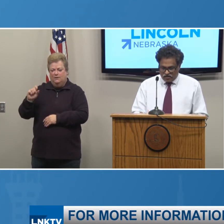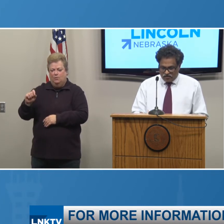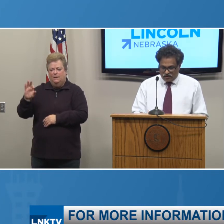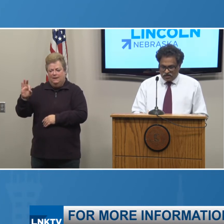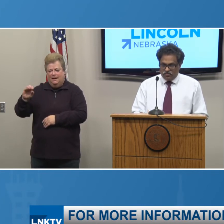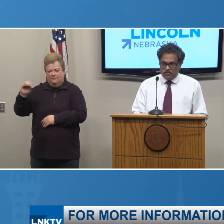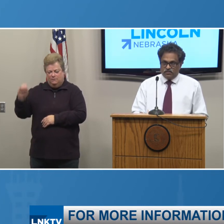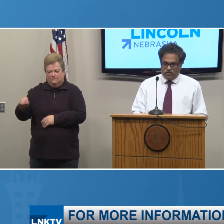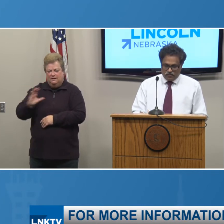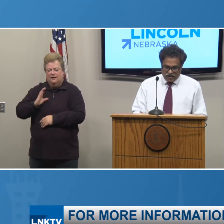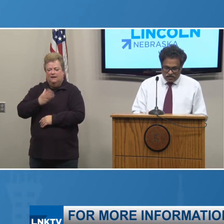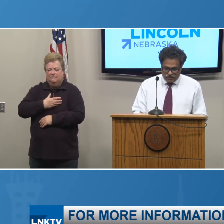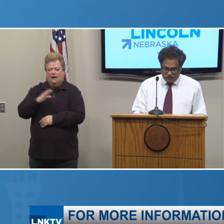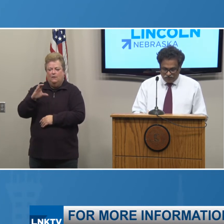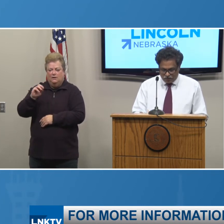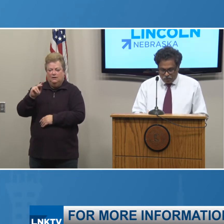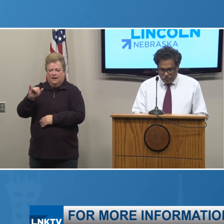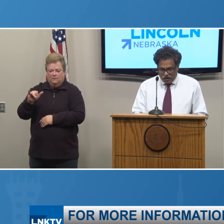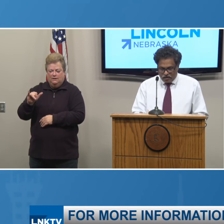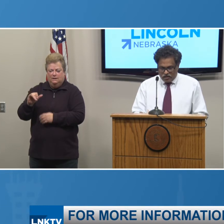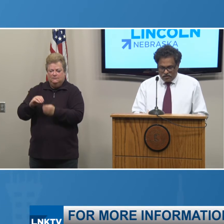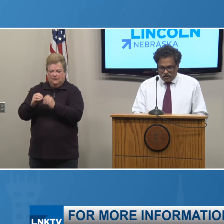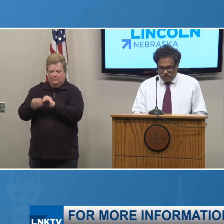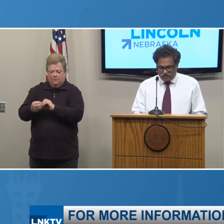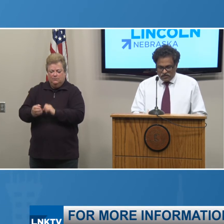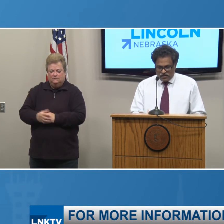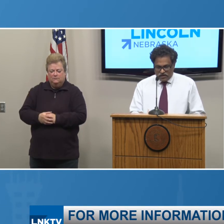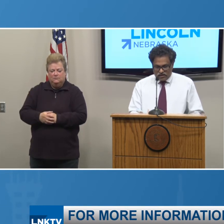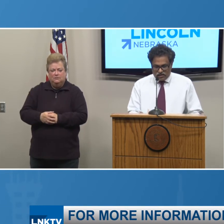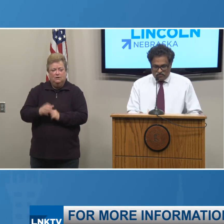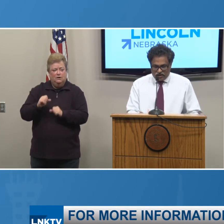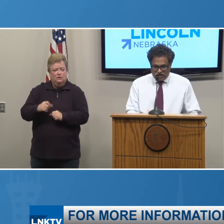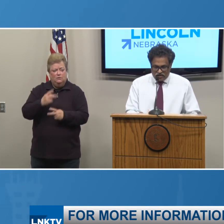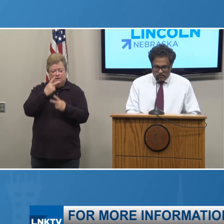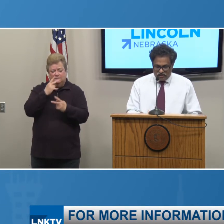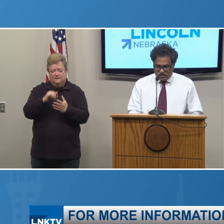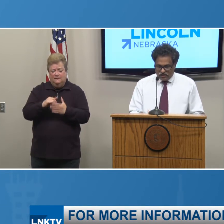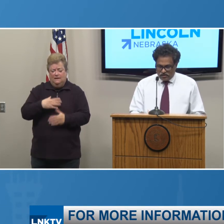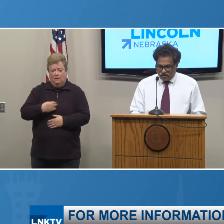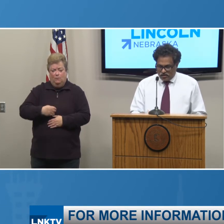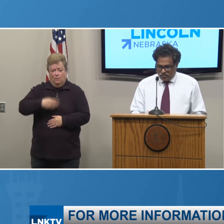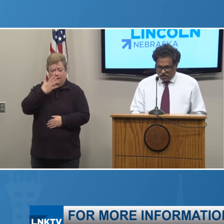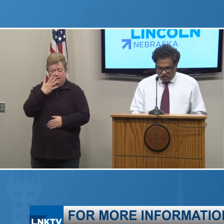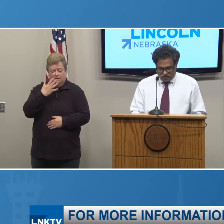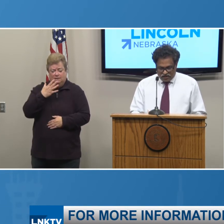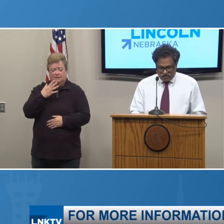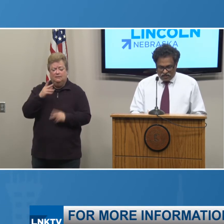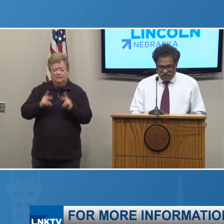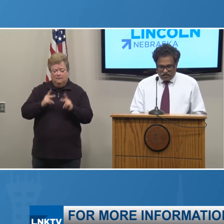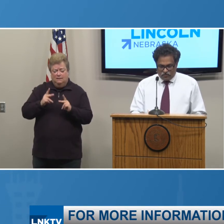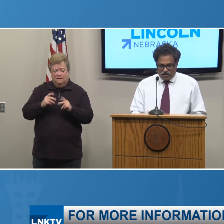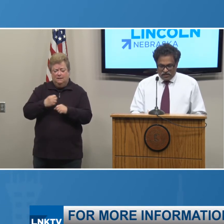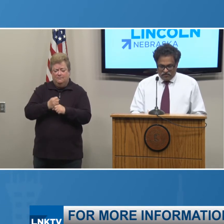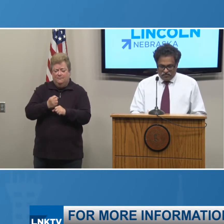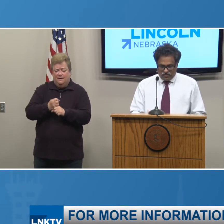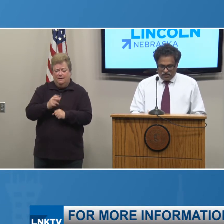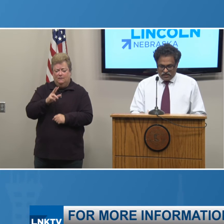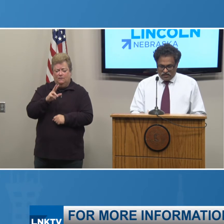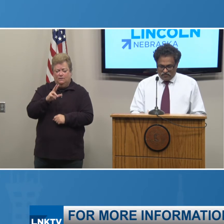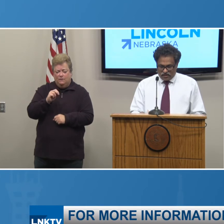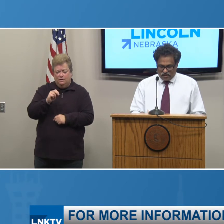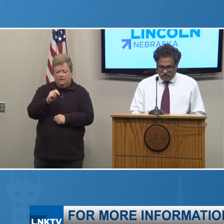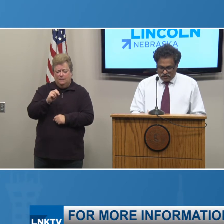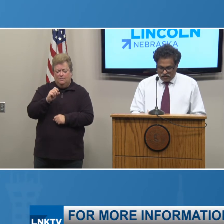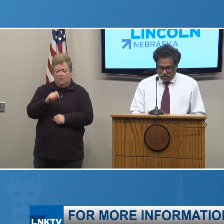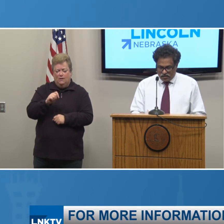3.9% of our county's population. You can also see that white individuals make up just